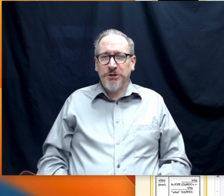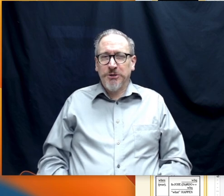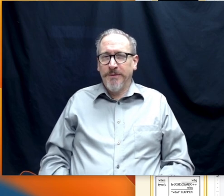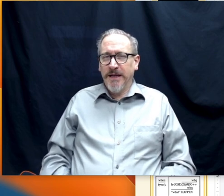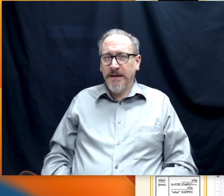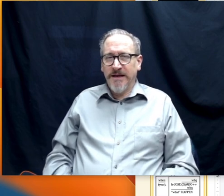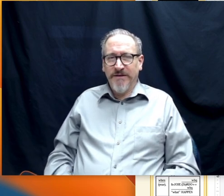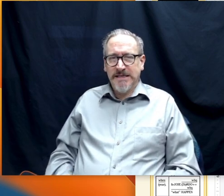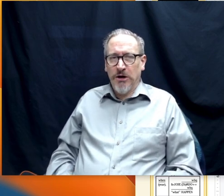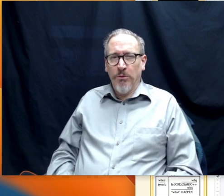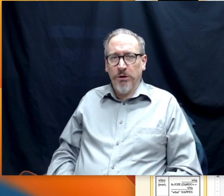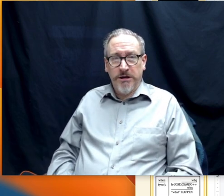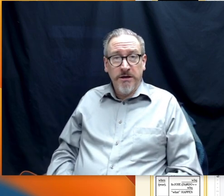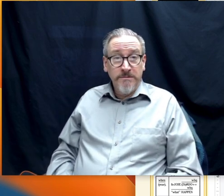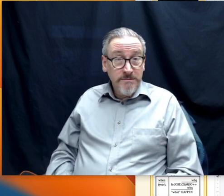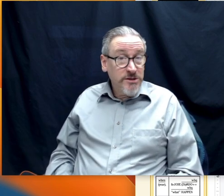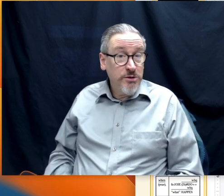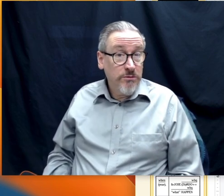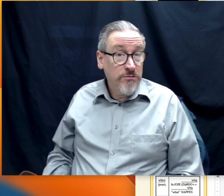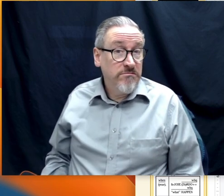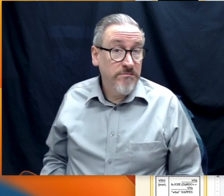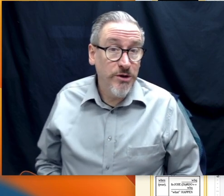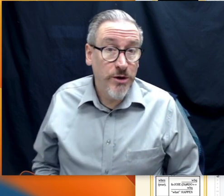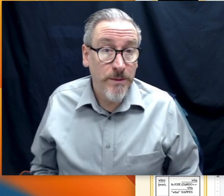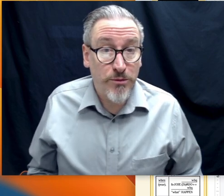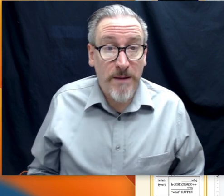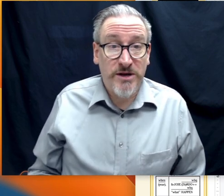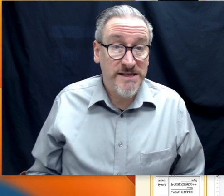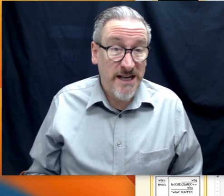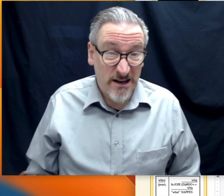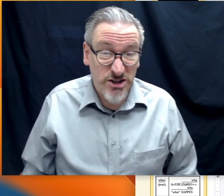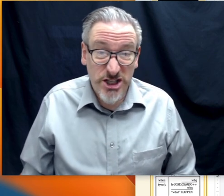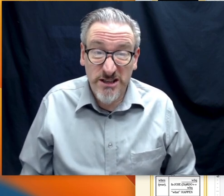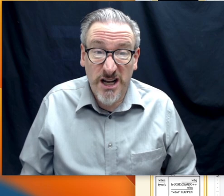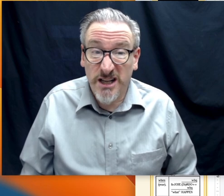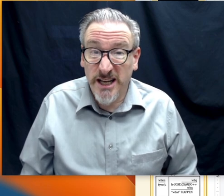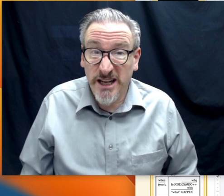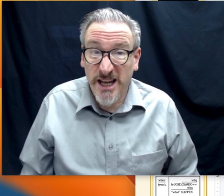the teacher would be giving as a homework. So you can be prepped because it'll